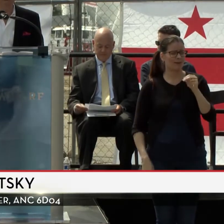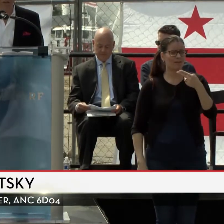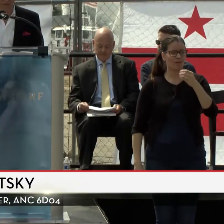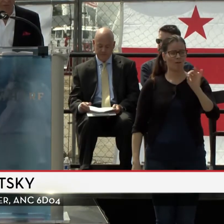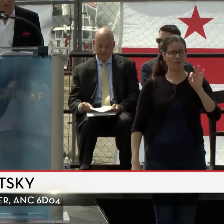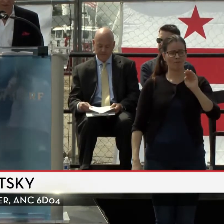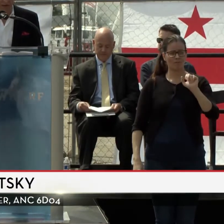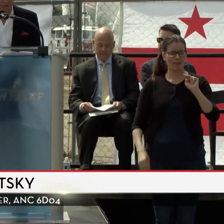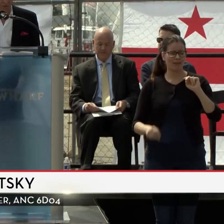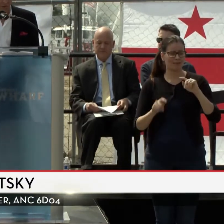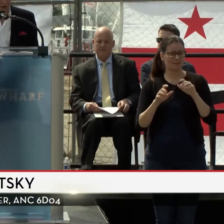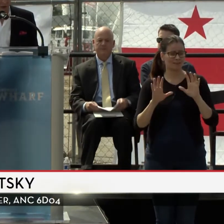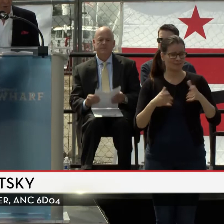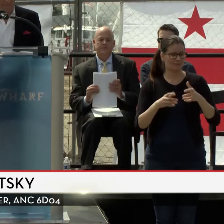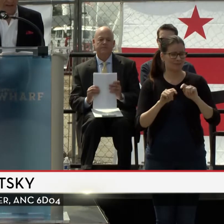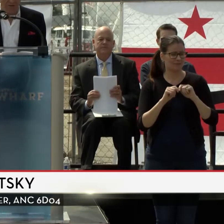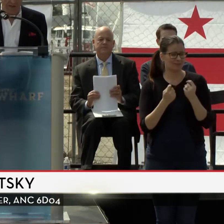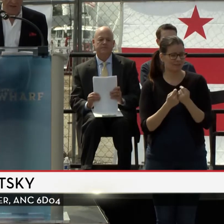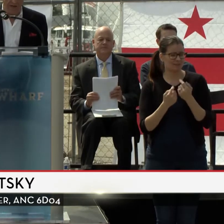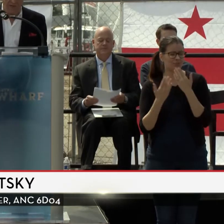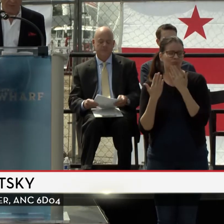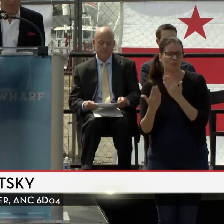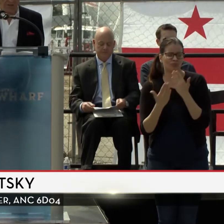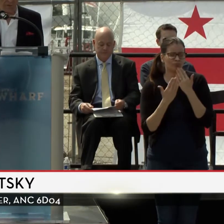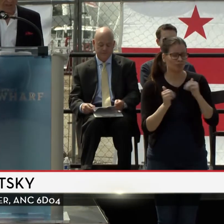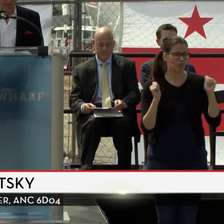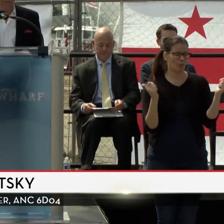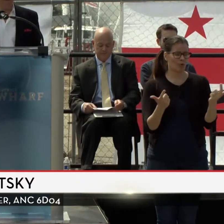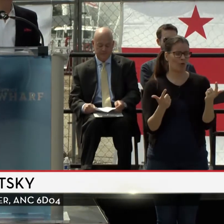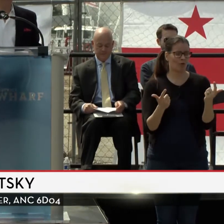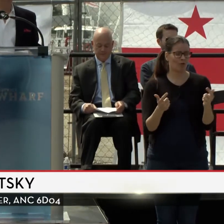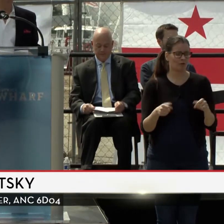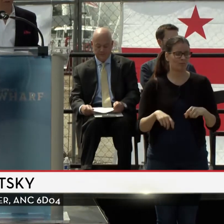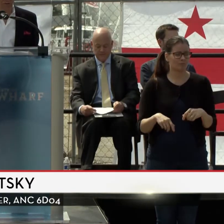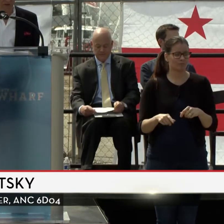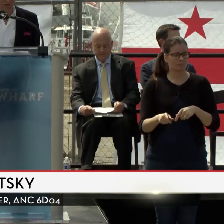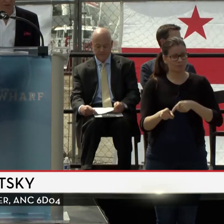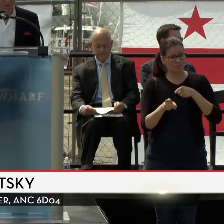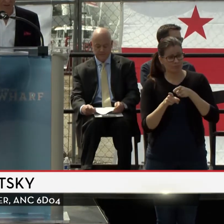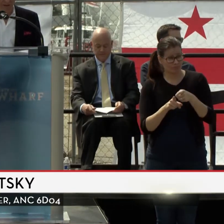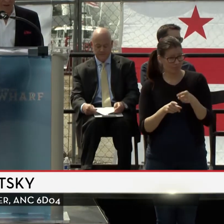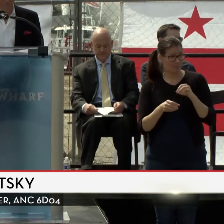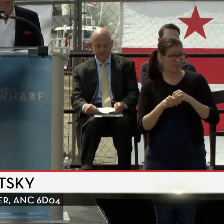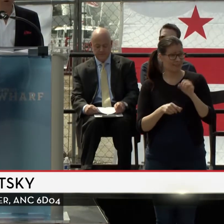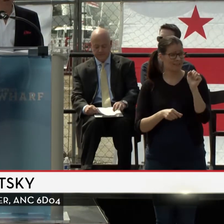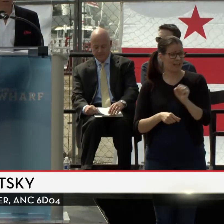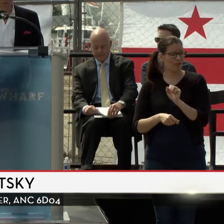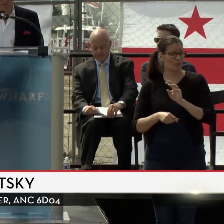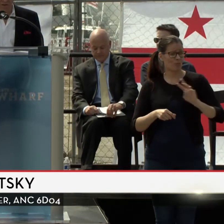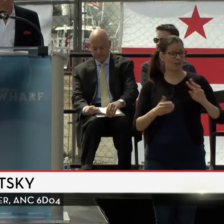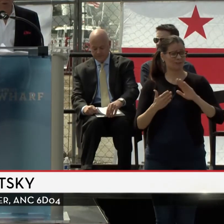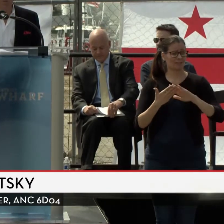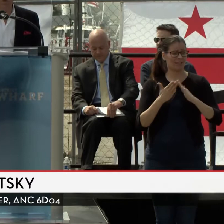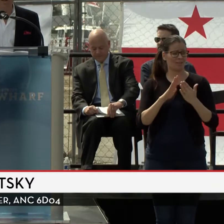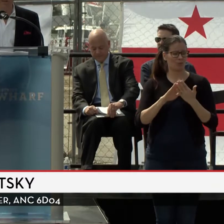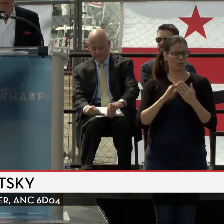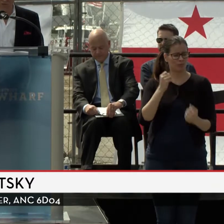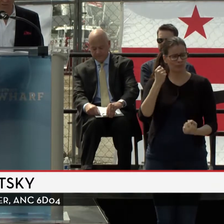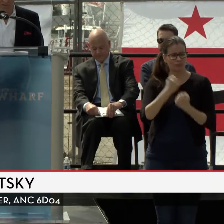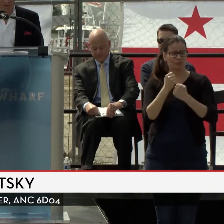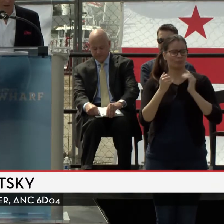especially to all of our Southwest neighbors who have gathered here today to celebrate the beginning of the final stage of construction of the largest,